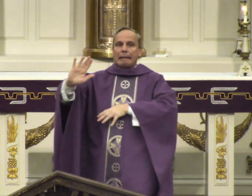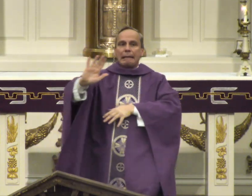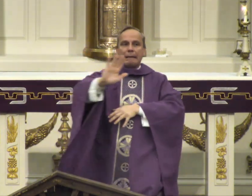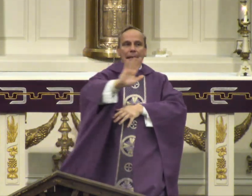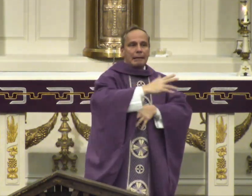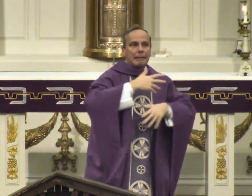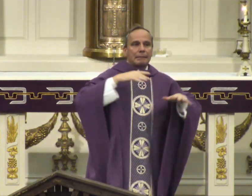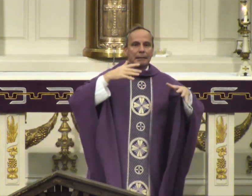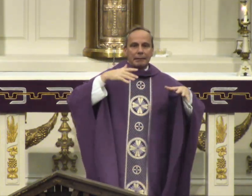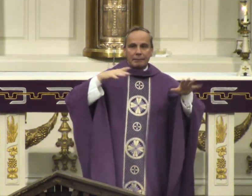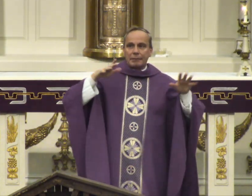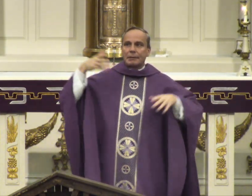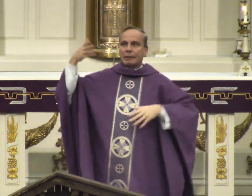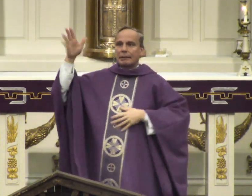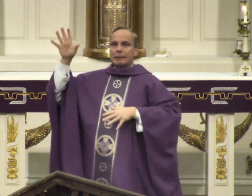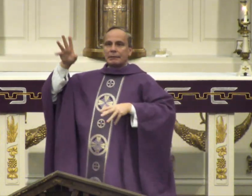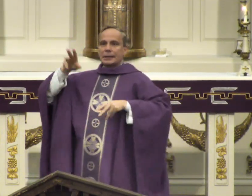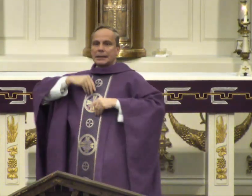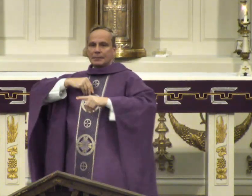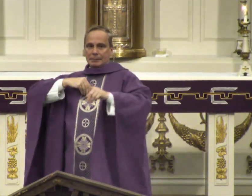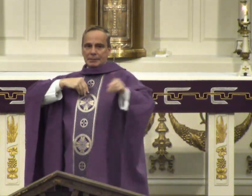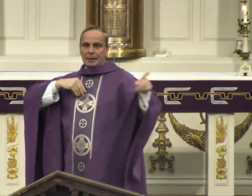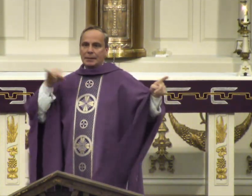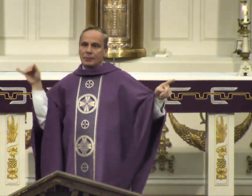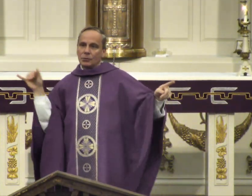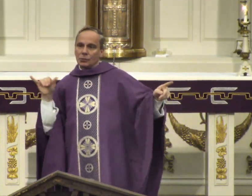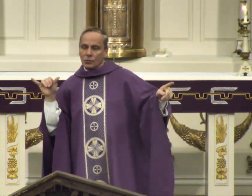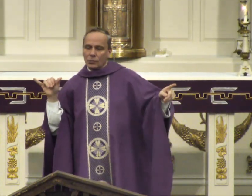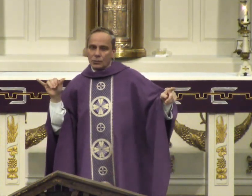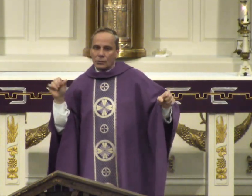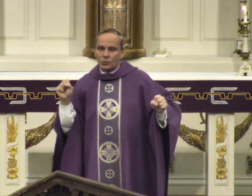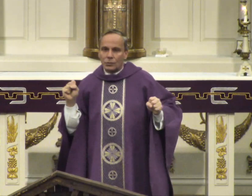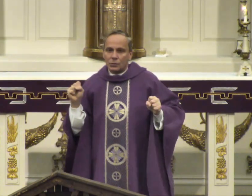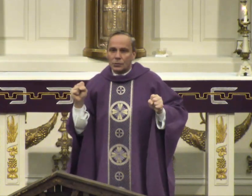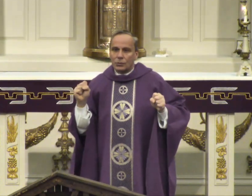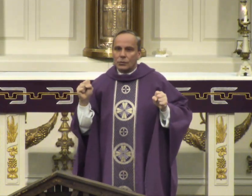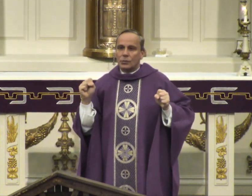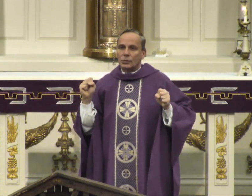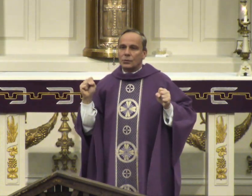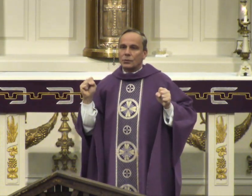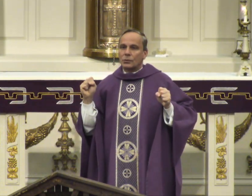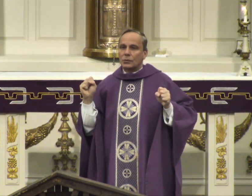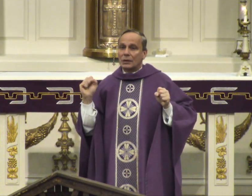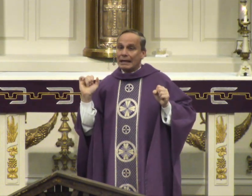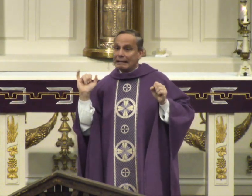his holy mountain, who are joined to him and whose sacrifice he accepts.